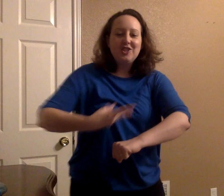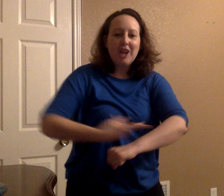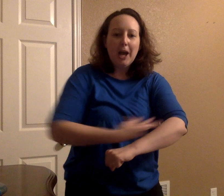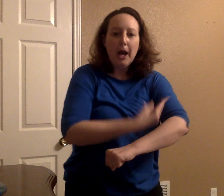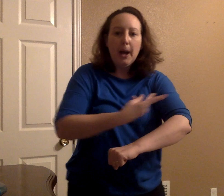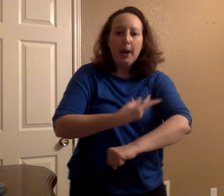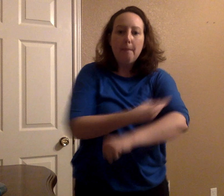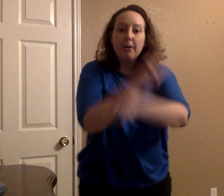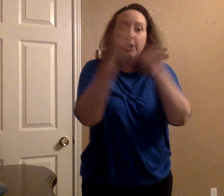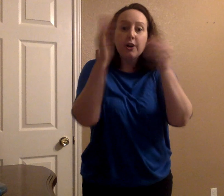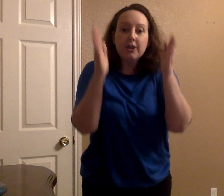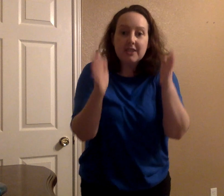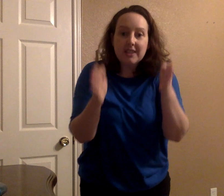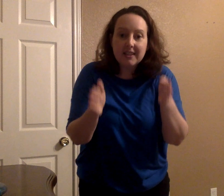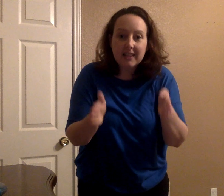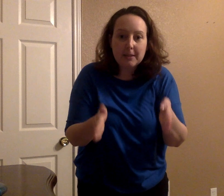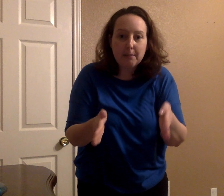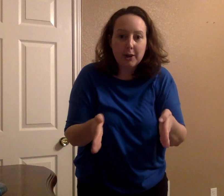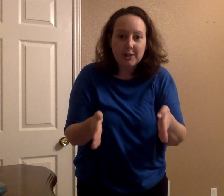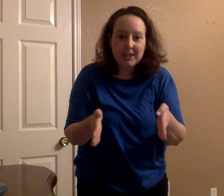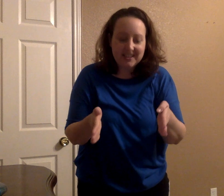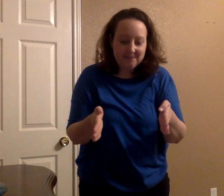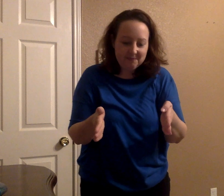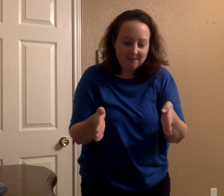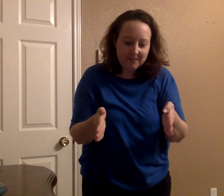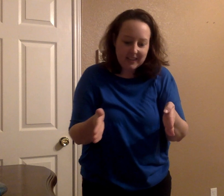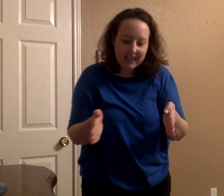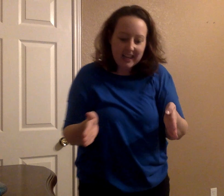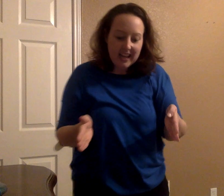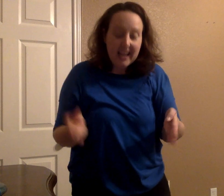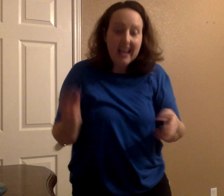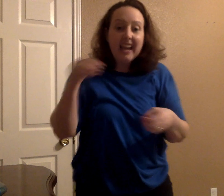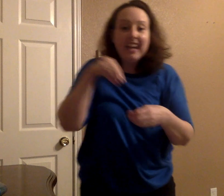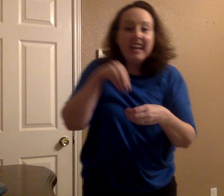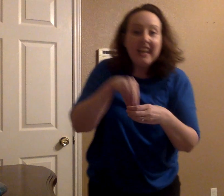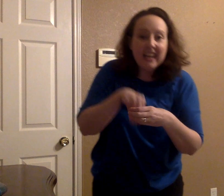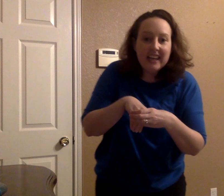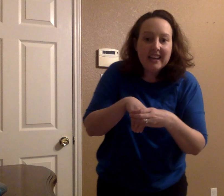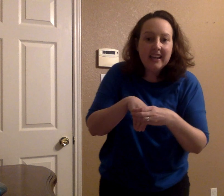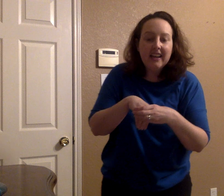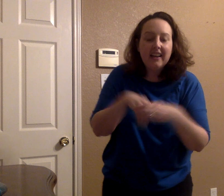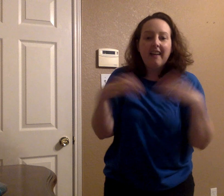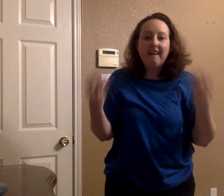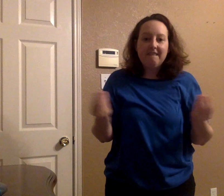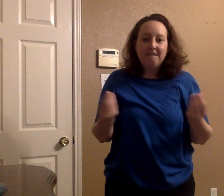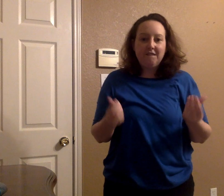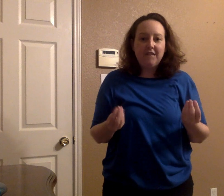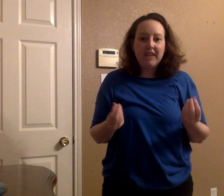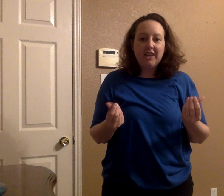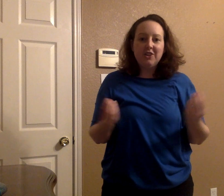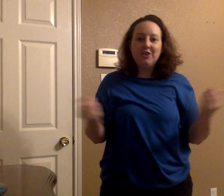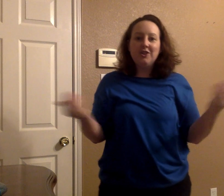shepherds, that's a person, in fields